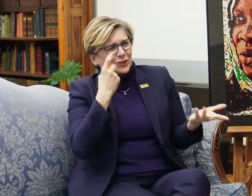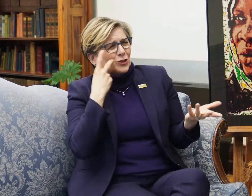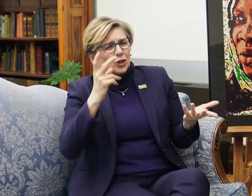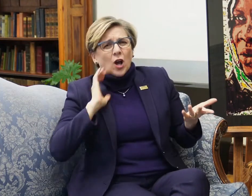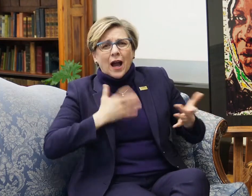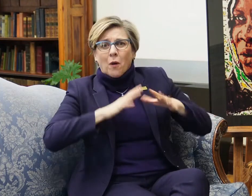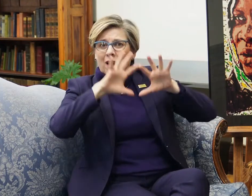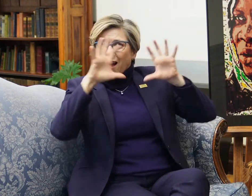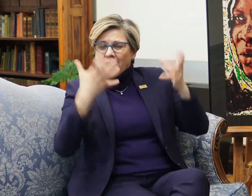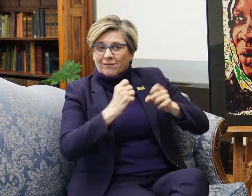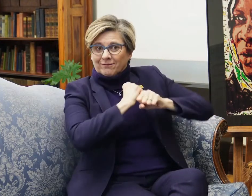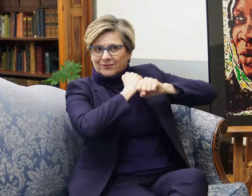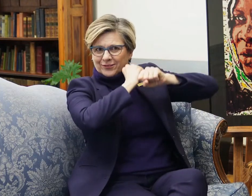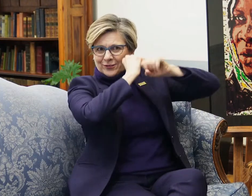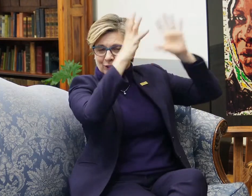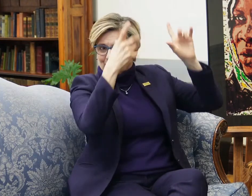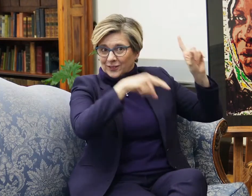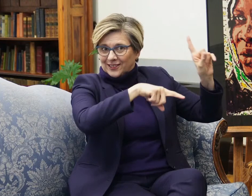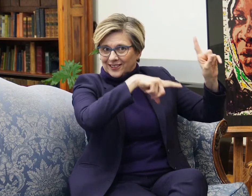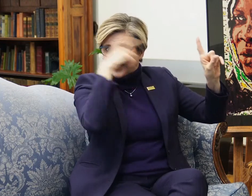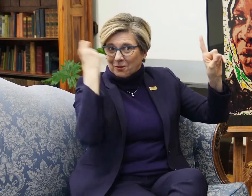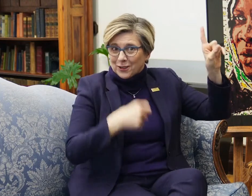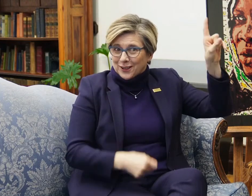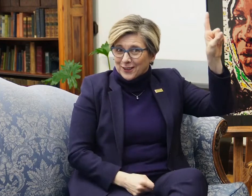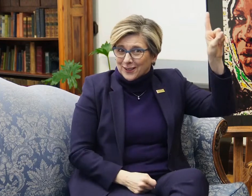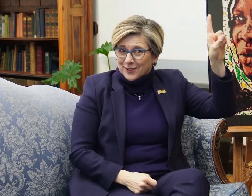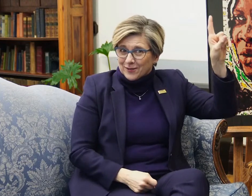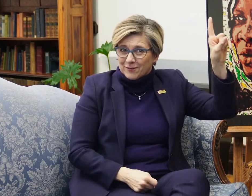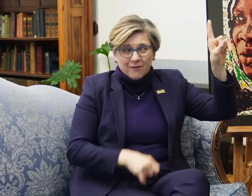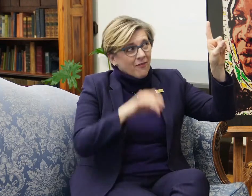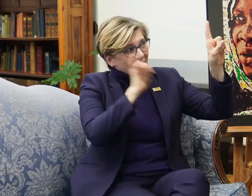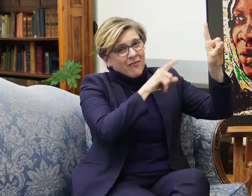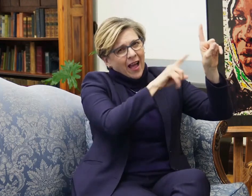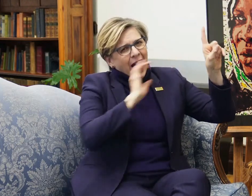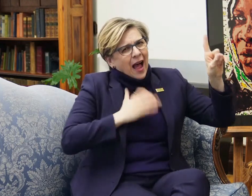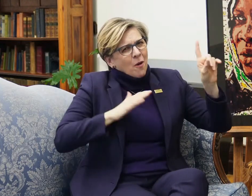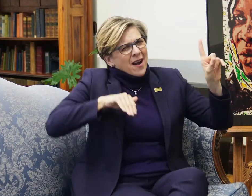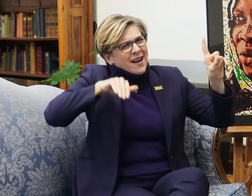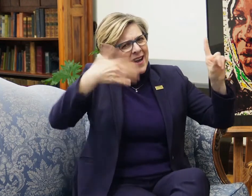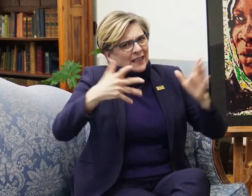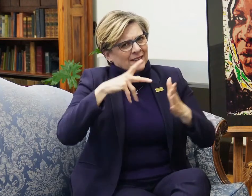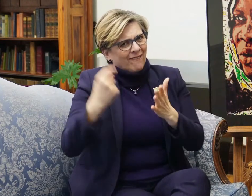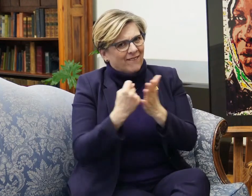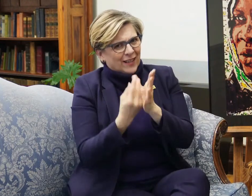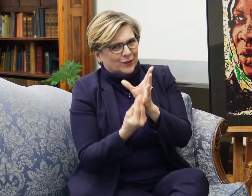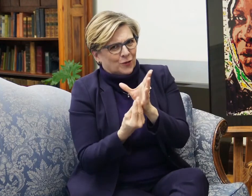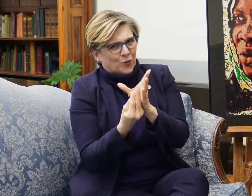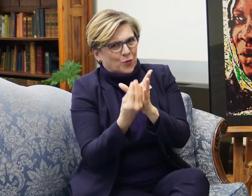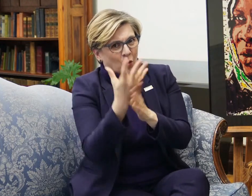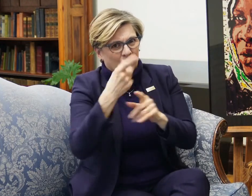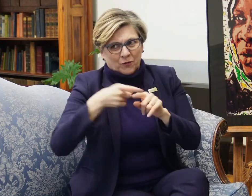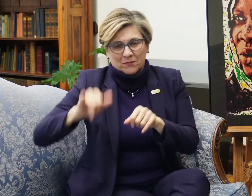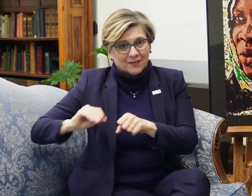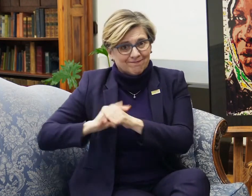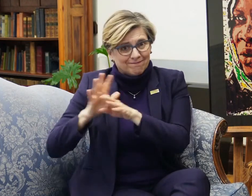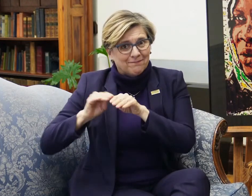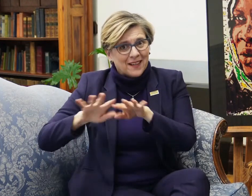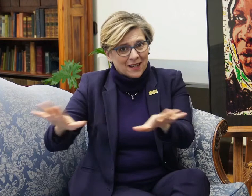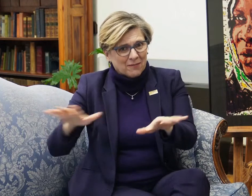saw our collective vision for this summer. That is to be the next phase in our growth as a result of this